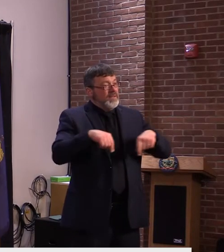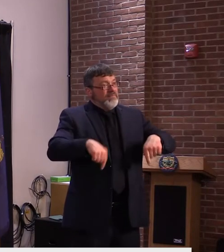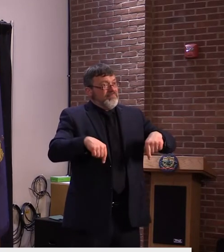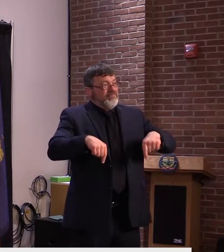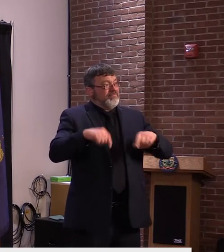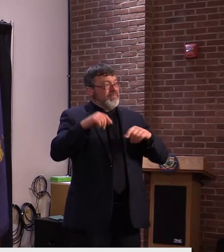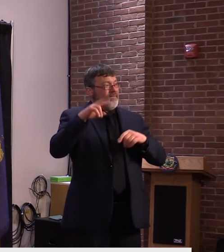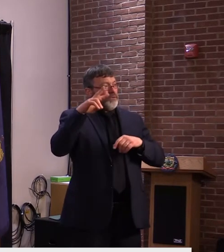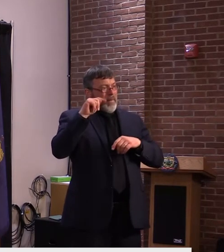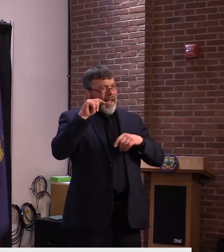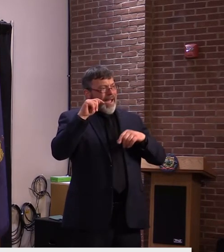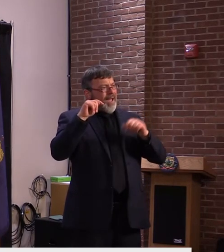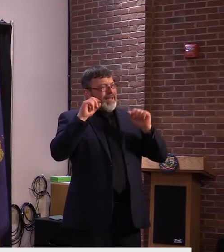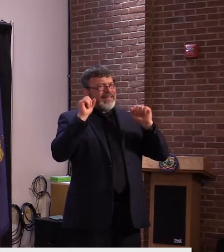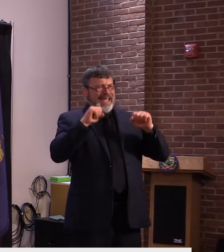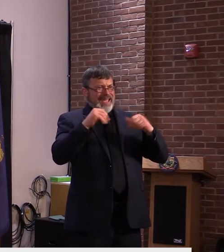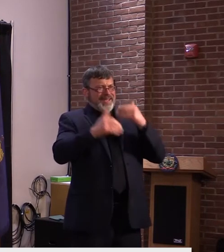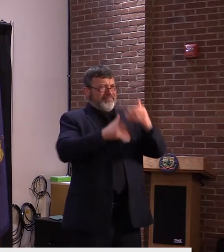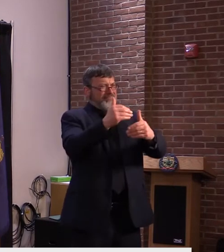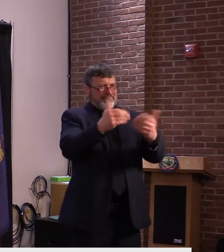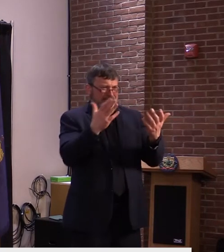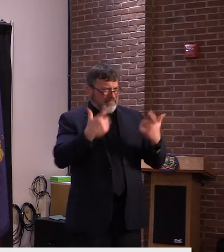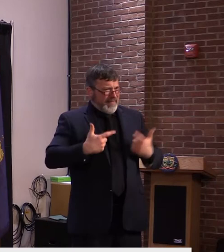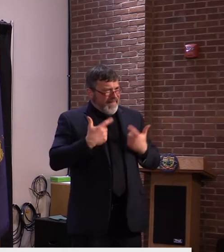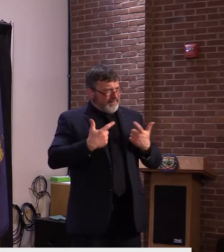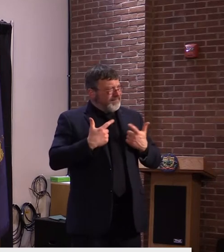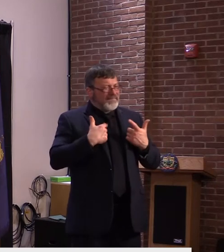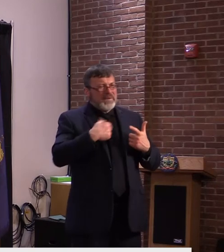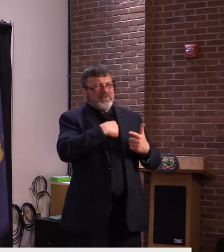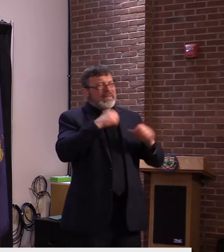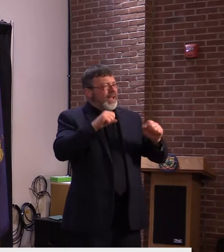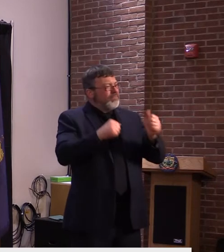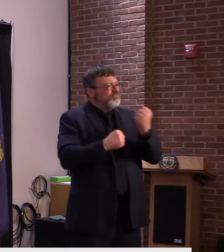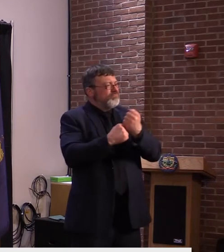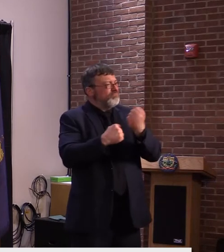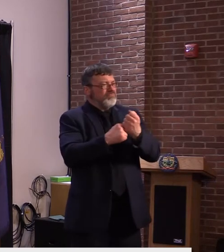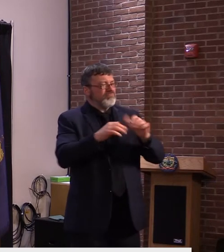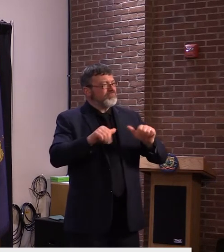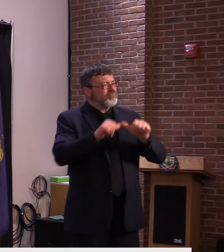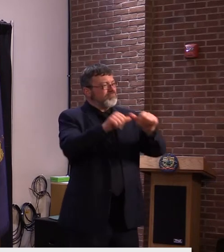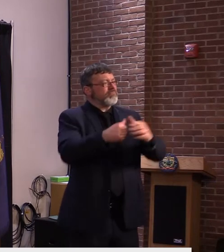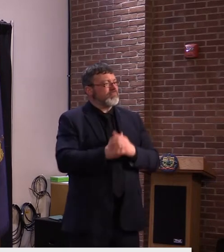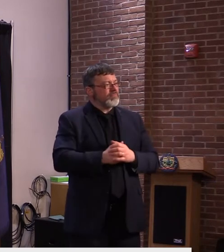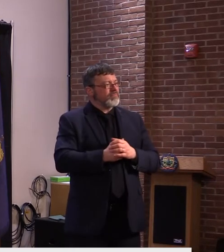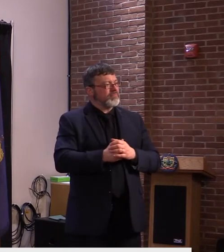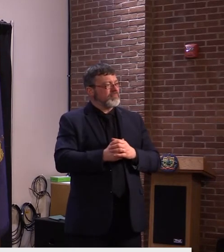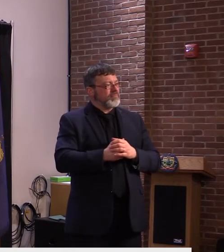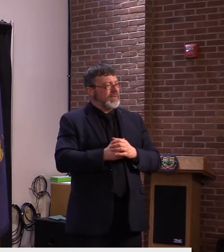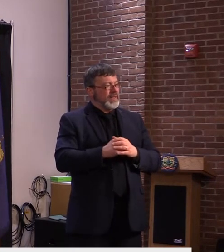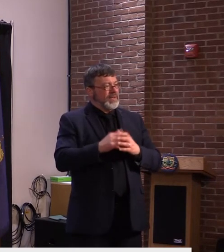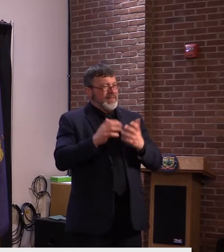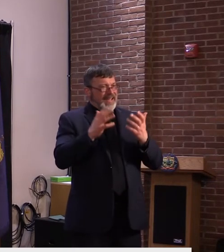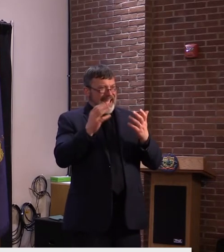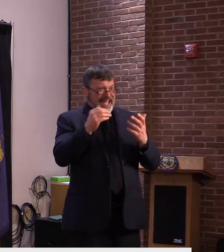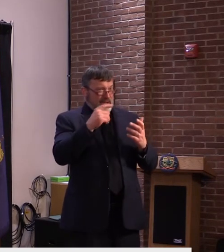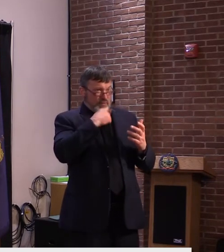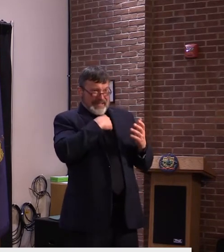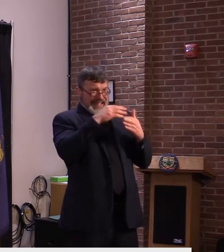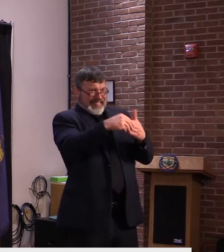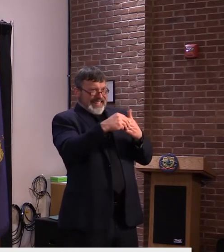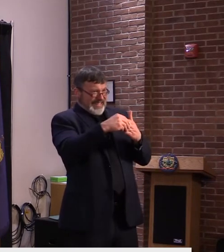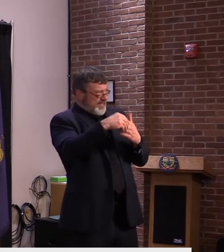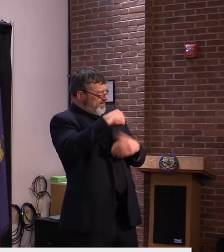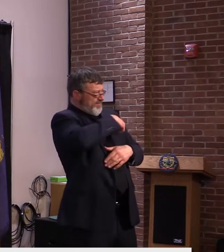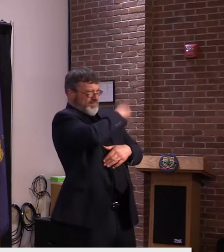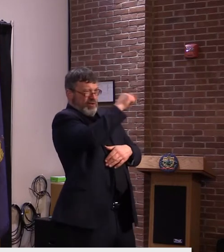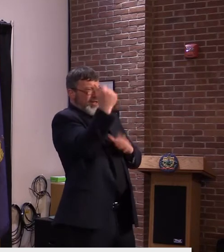have some of the highest vaccination rates, booster rates in the country. So we'll see what happens in the next